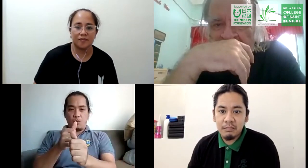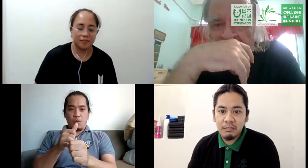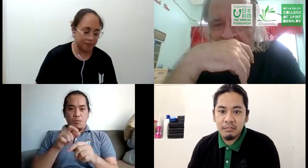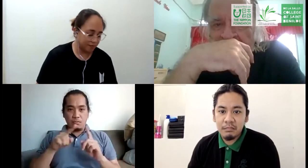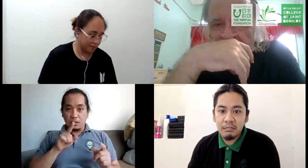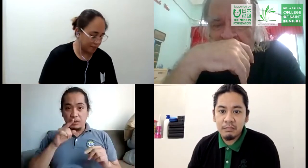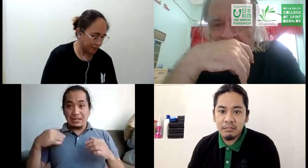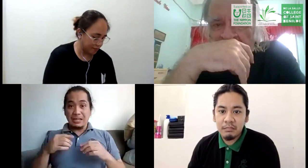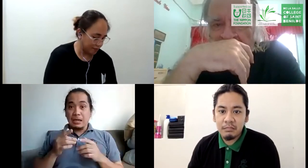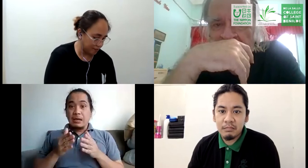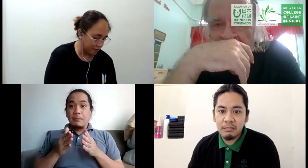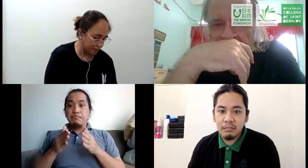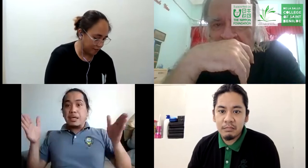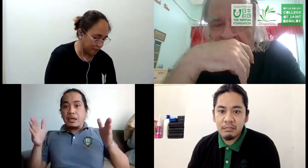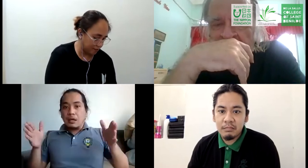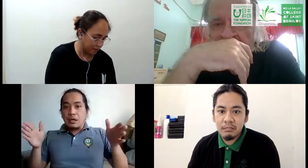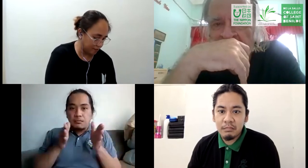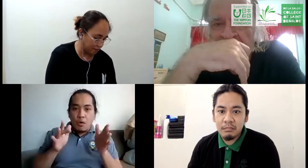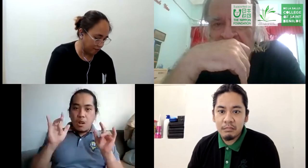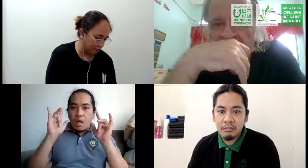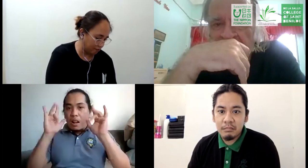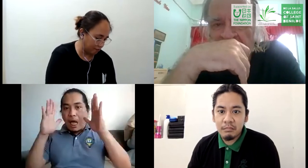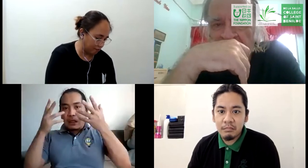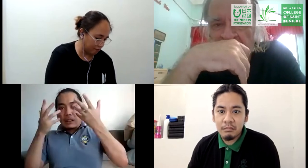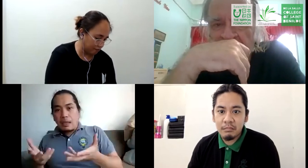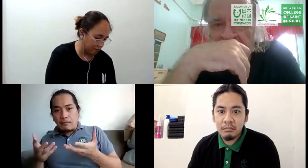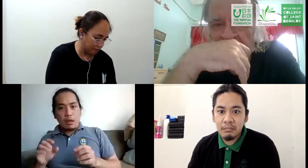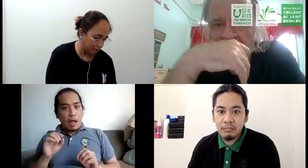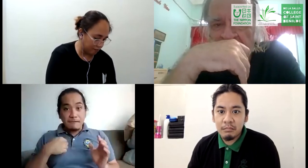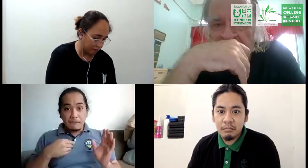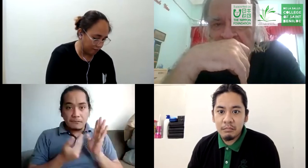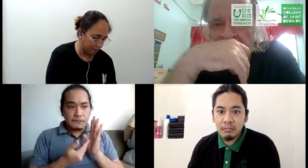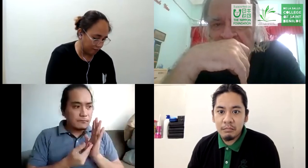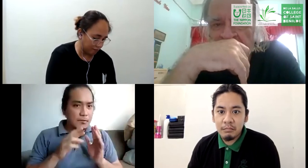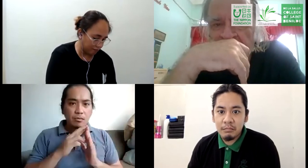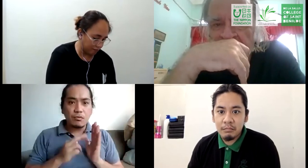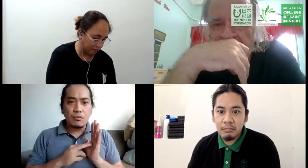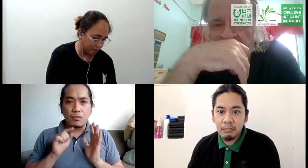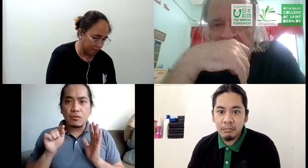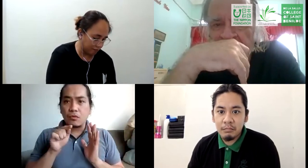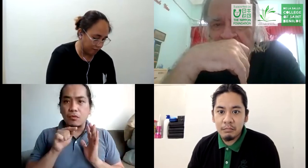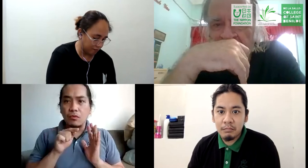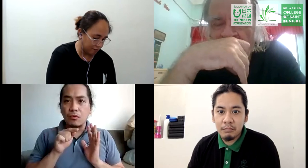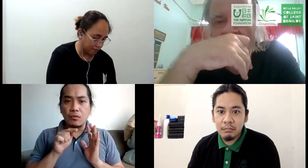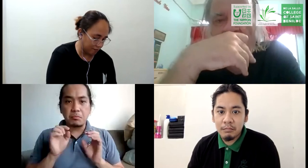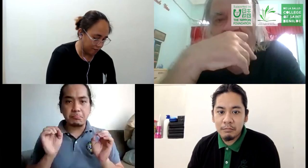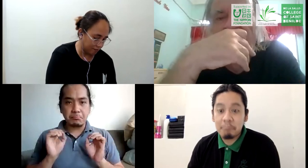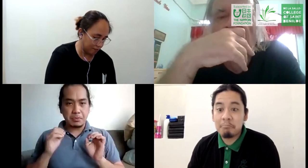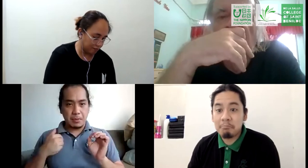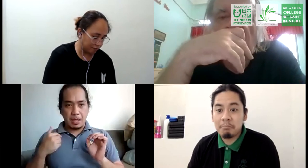We have to follow the order of operation, the rules, even if there's other factors like, less movement,